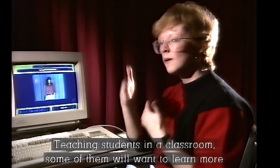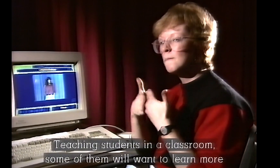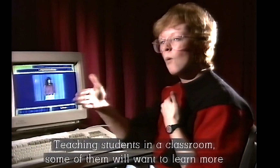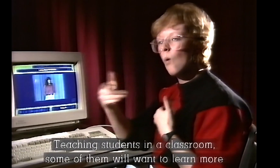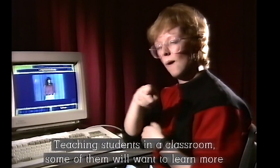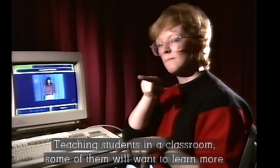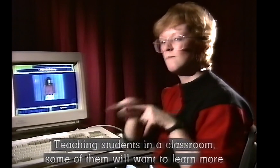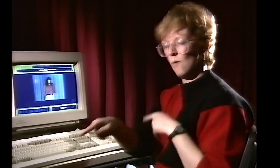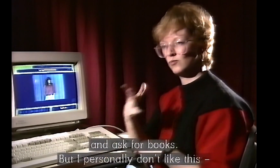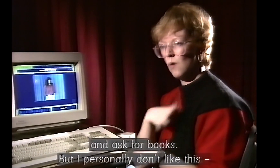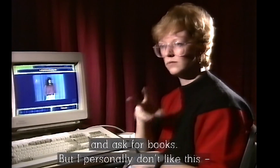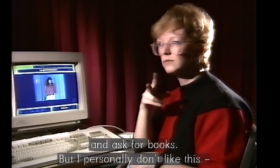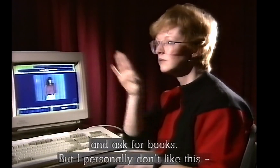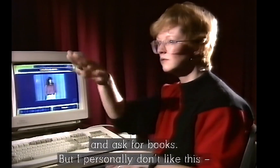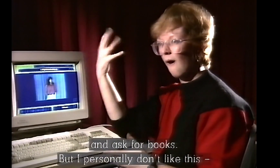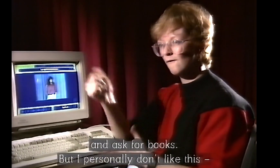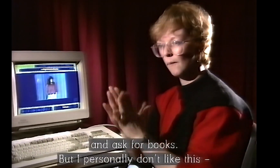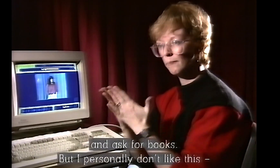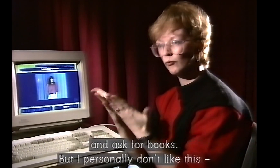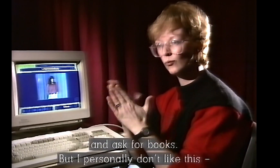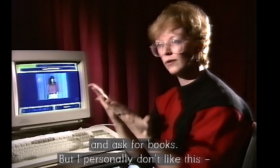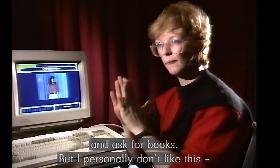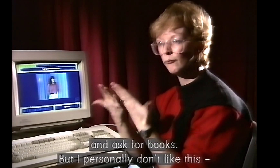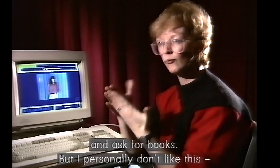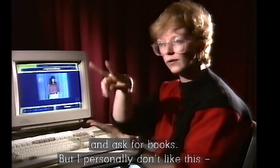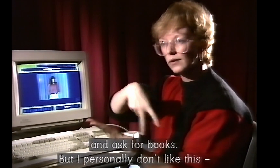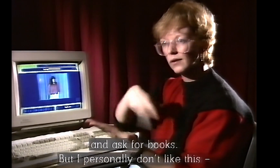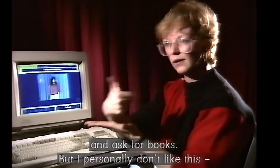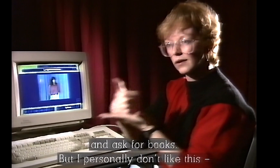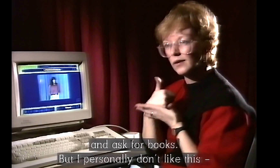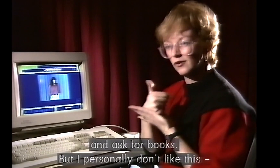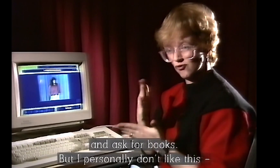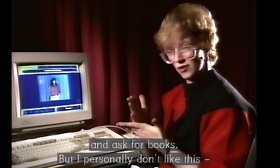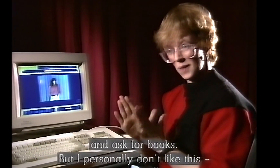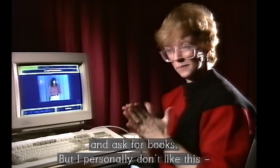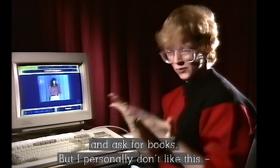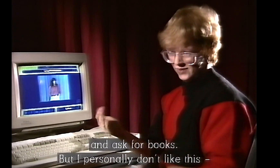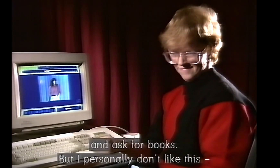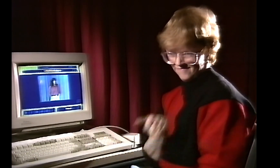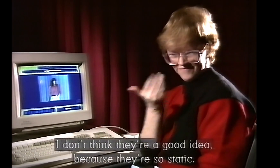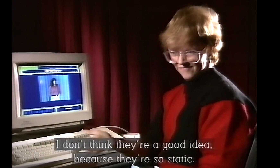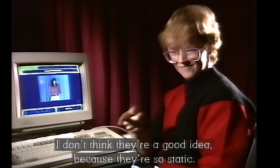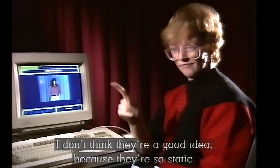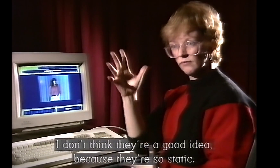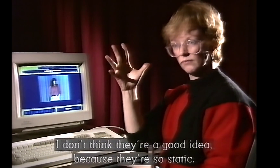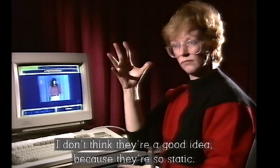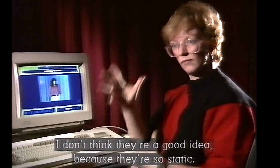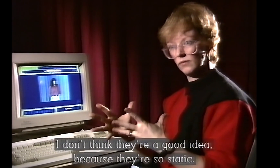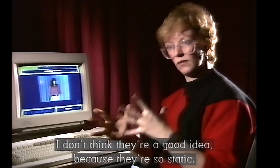project. Now, teaching students in a classroom, some of them will want to learn more and ask for